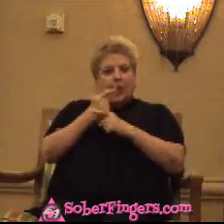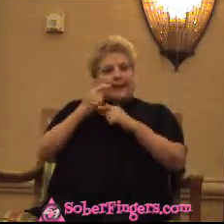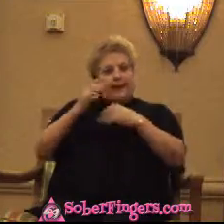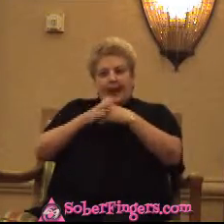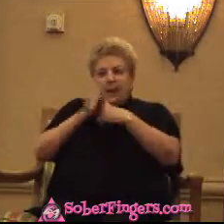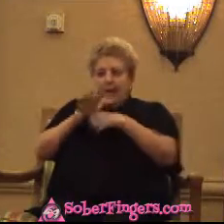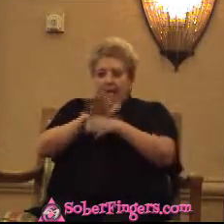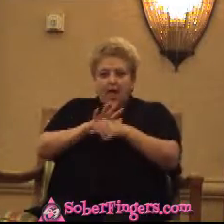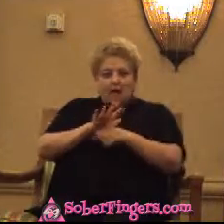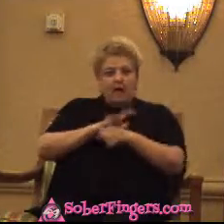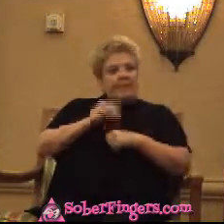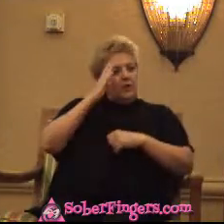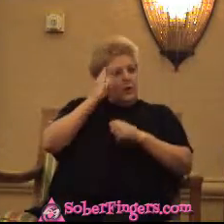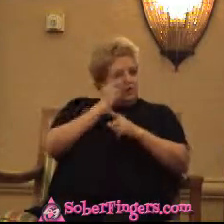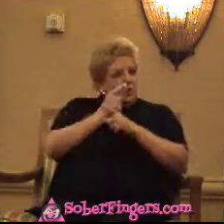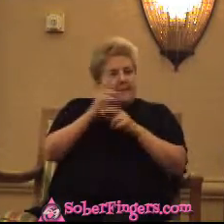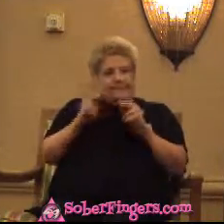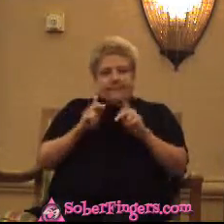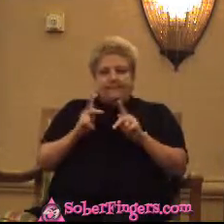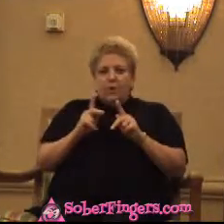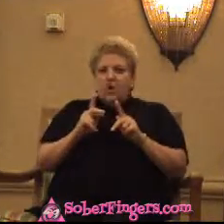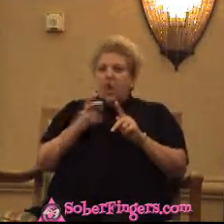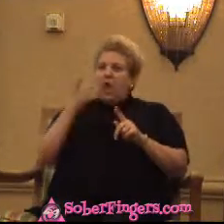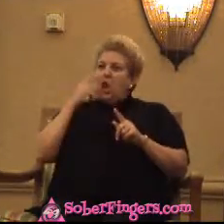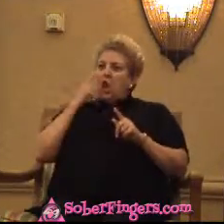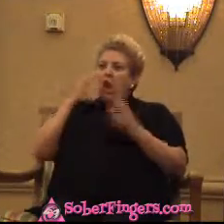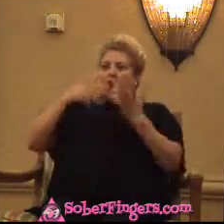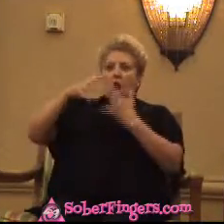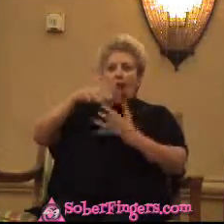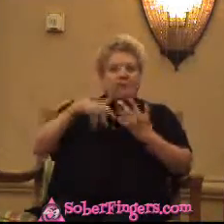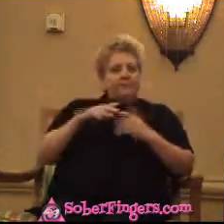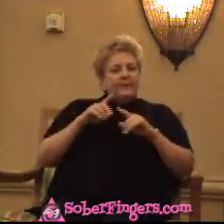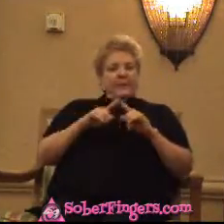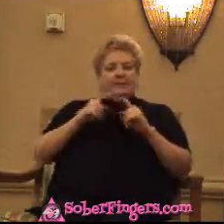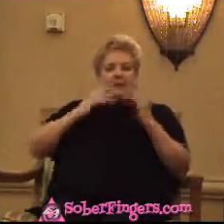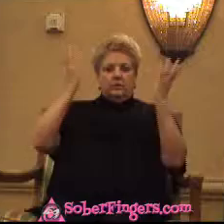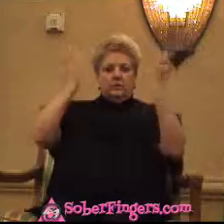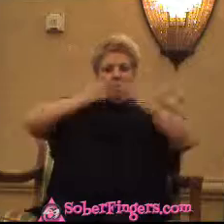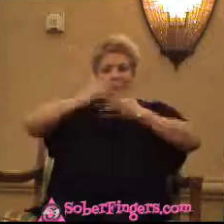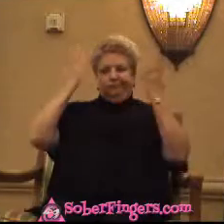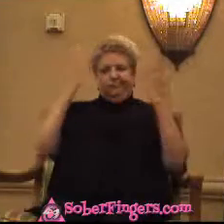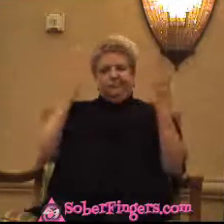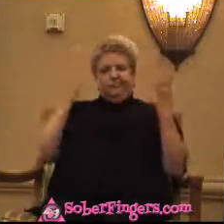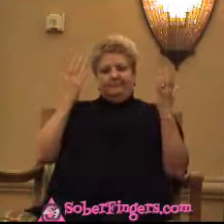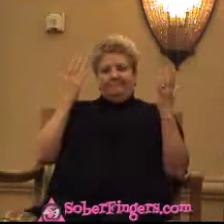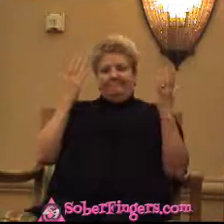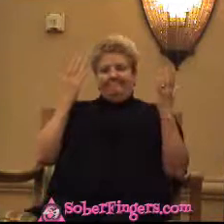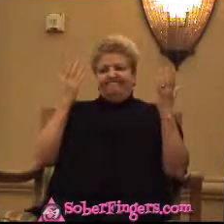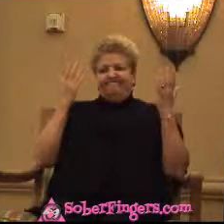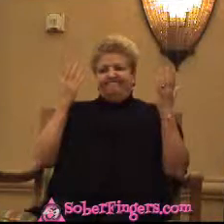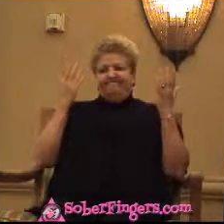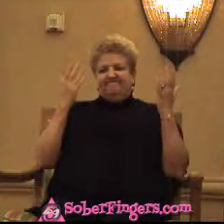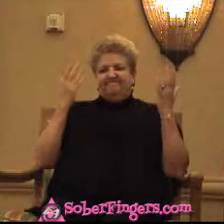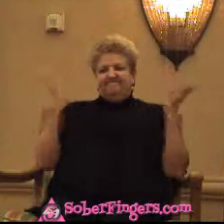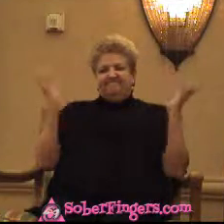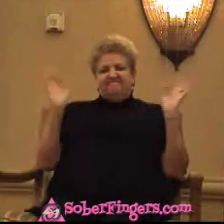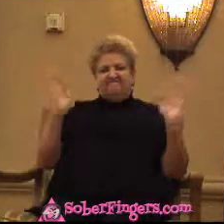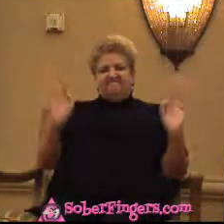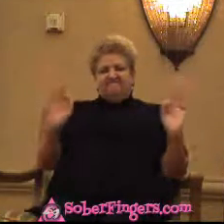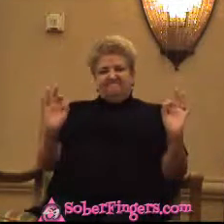right people. That's what we were, but it was a big sham. It was all smoke and mirrors like my entire life. But I